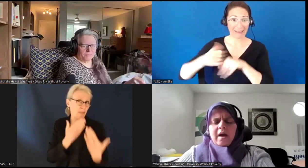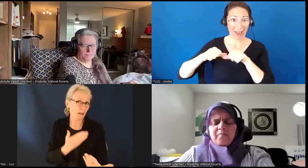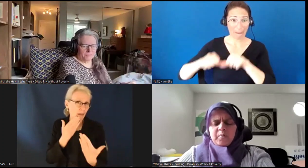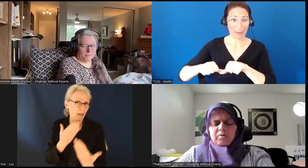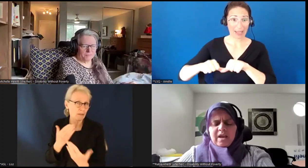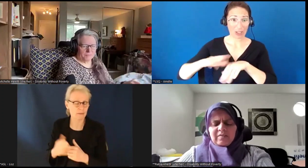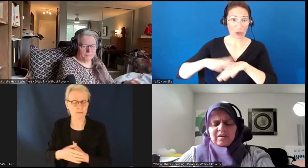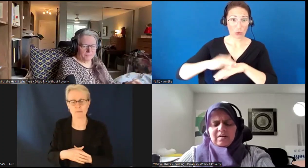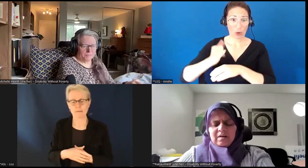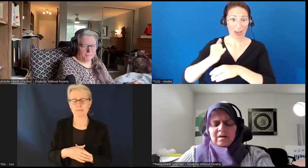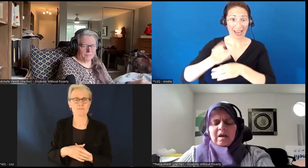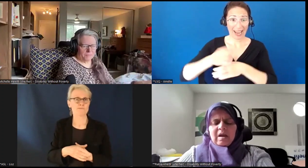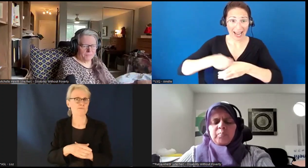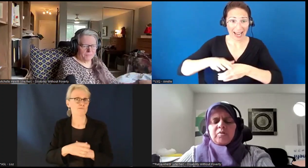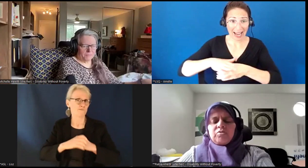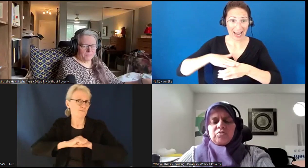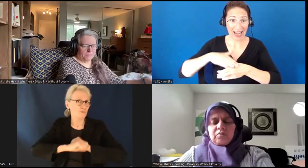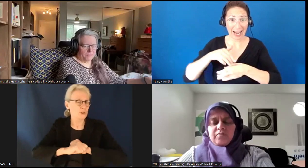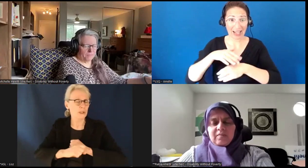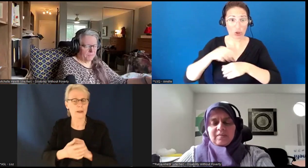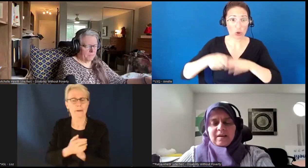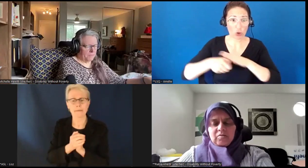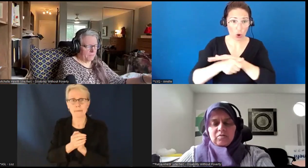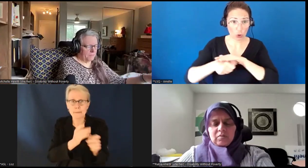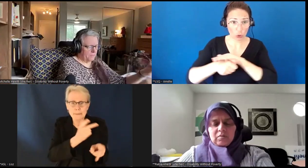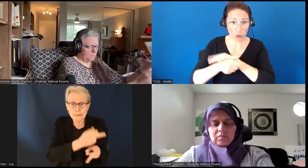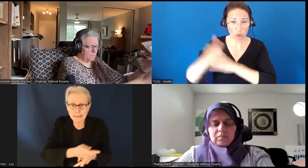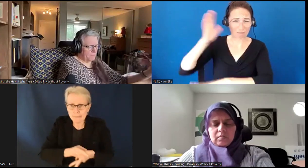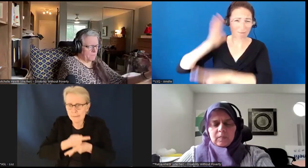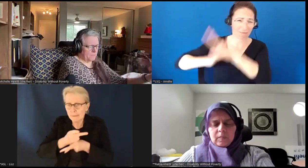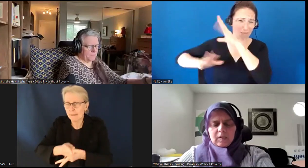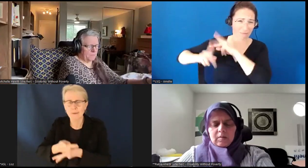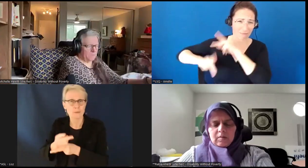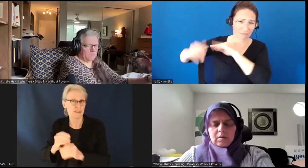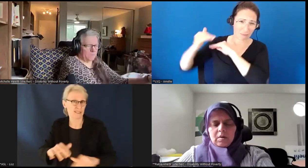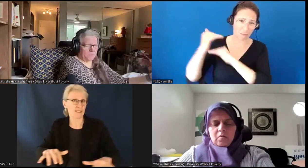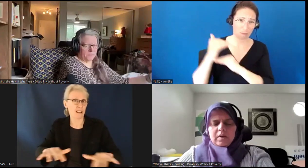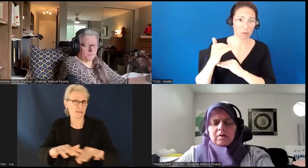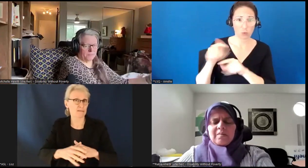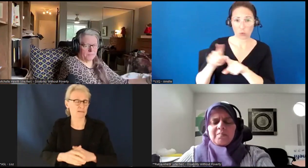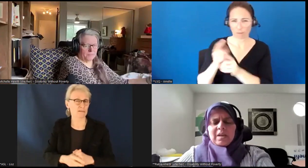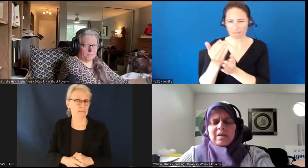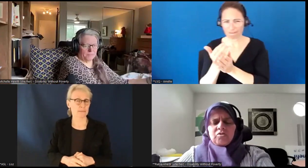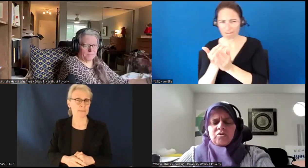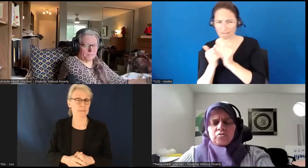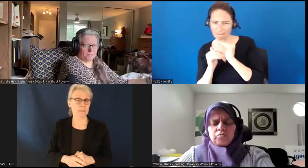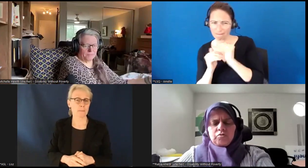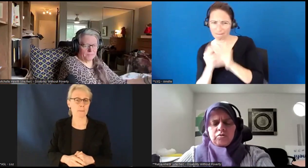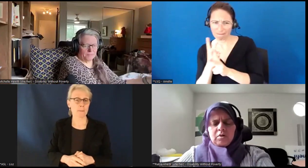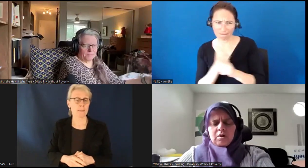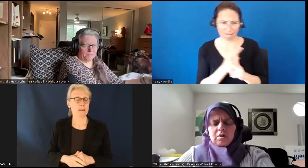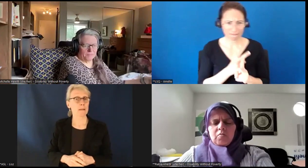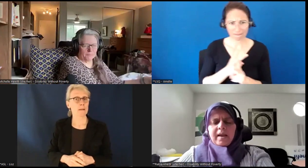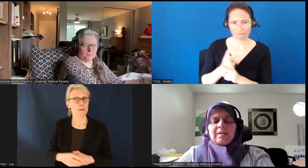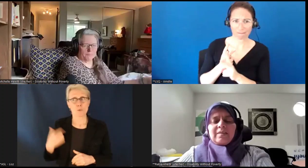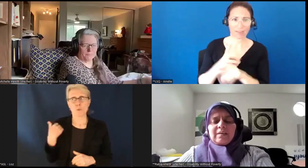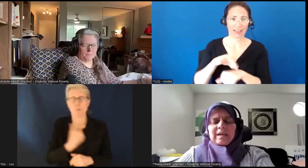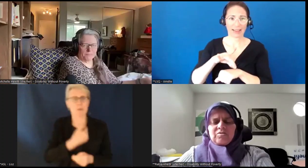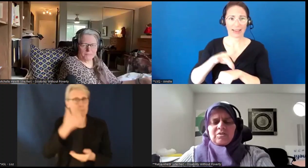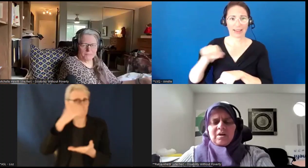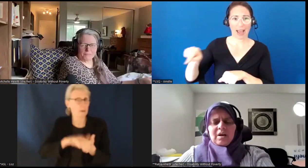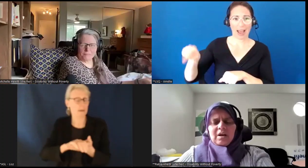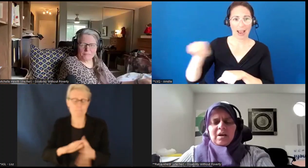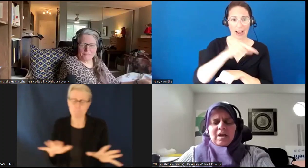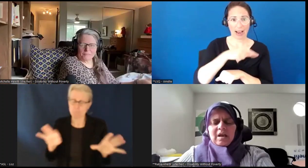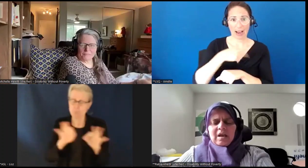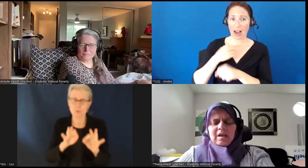who have protected and preserved this land. We are committed to truth,